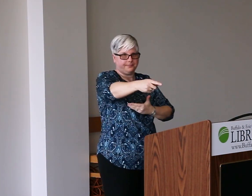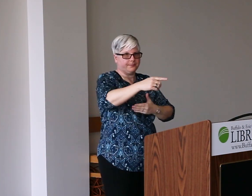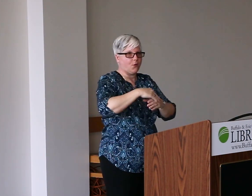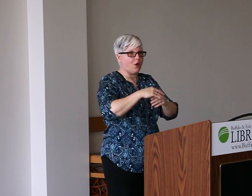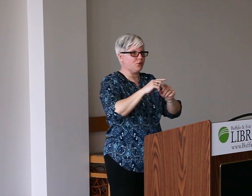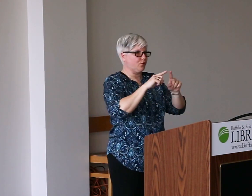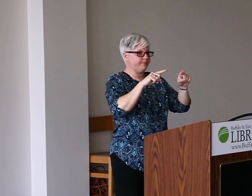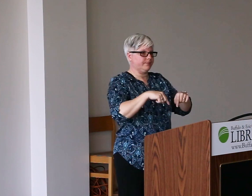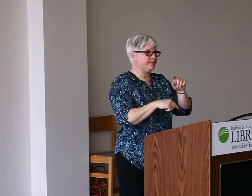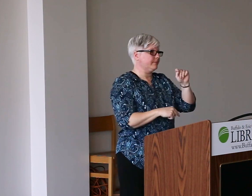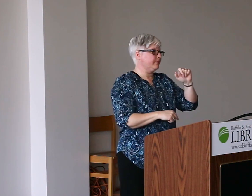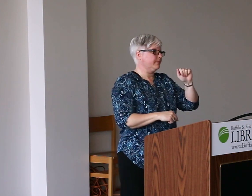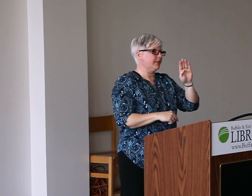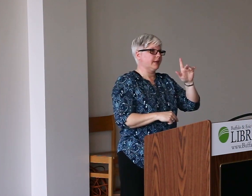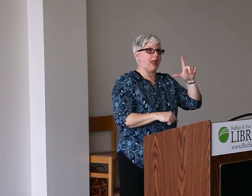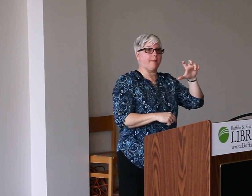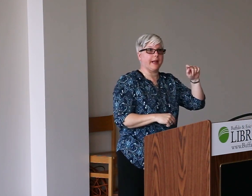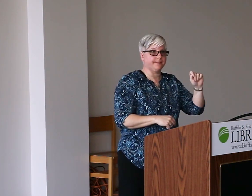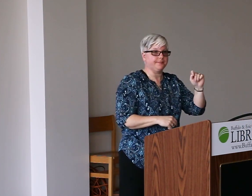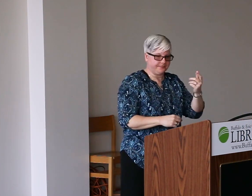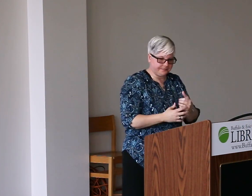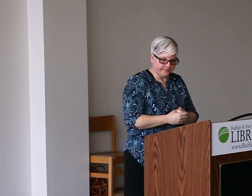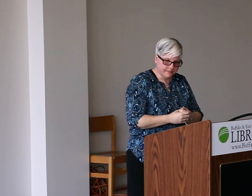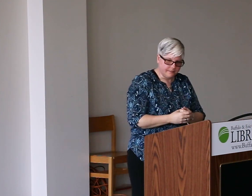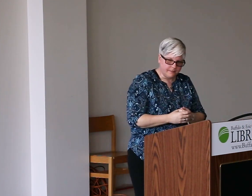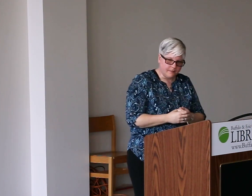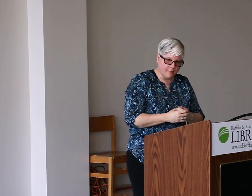video service through a laptop or a tablet.